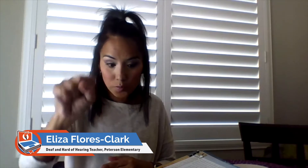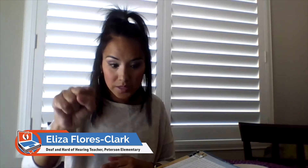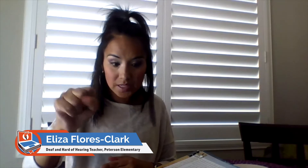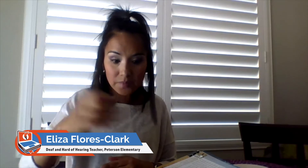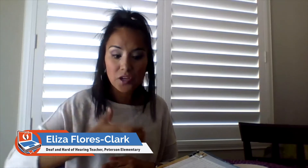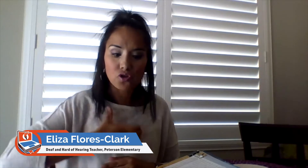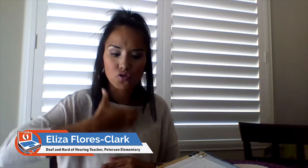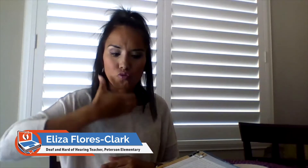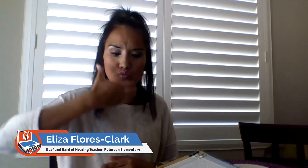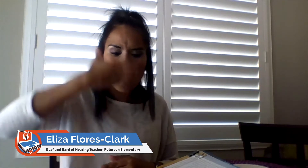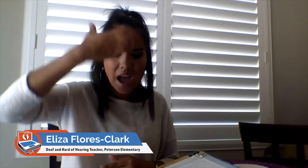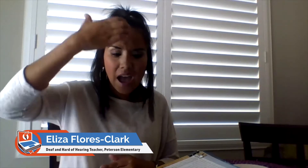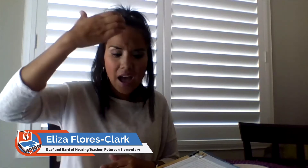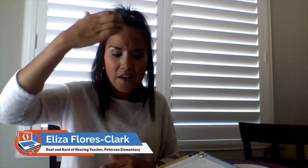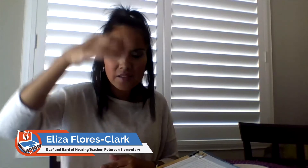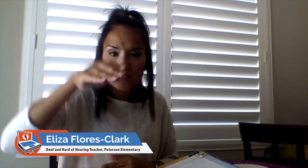antelopes, giraffes,